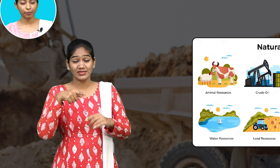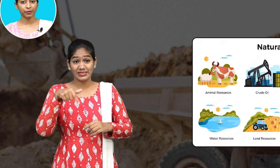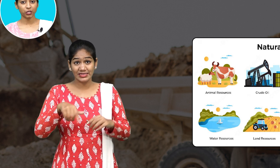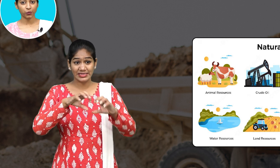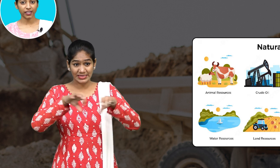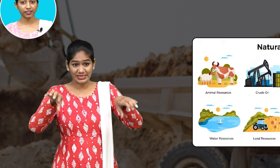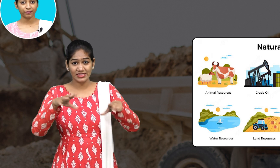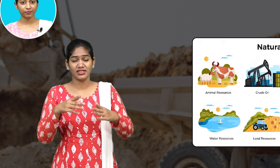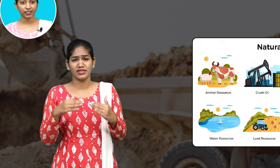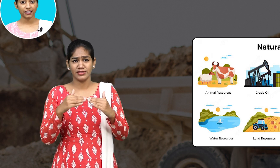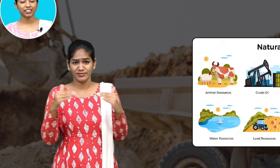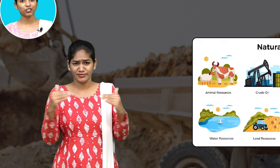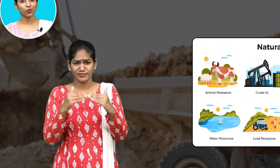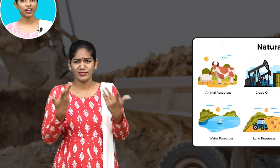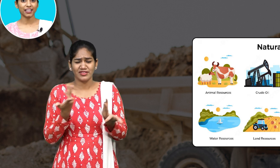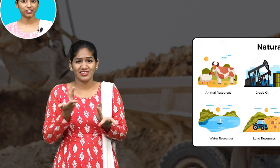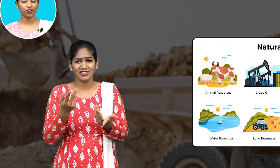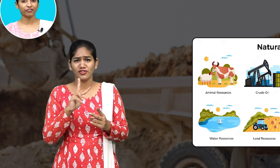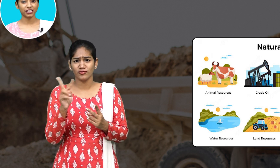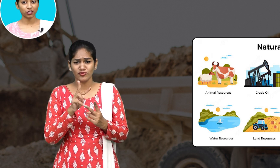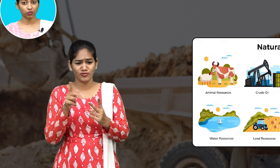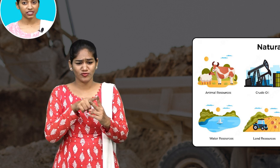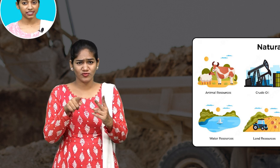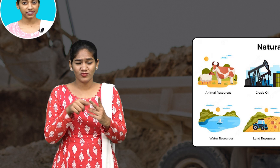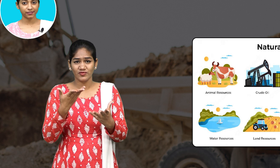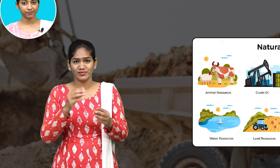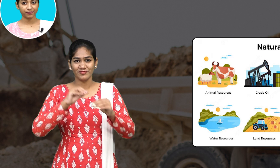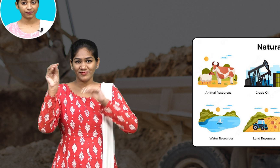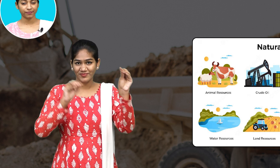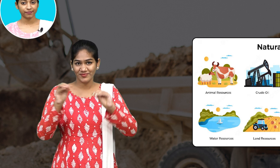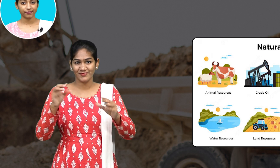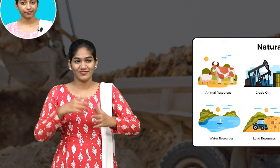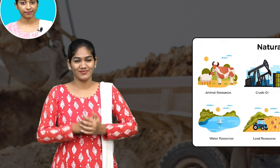differentiate between the two kinds of resources